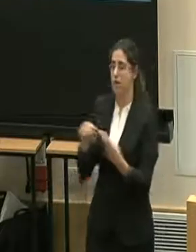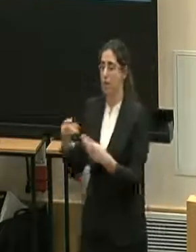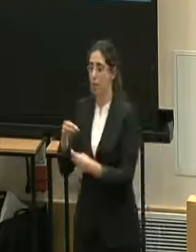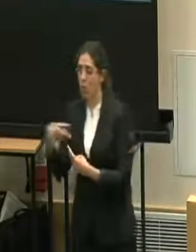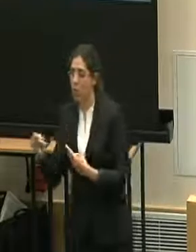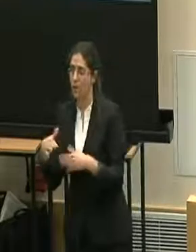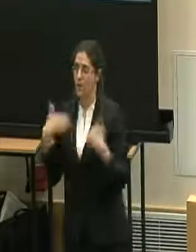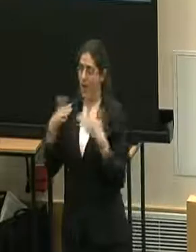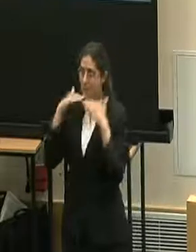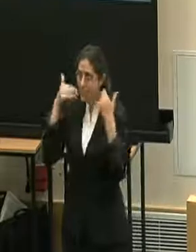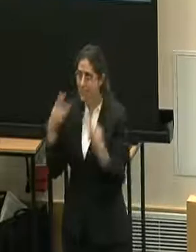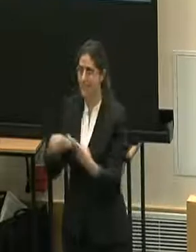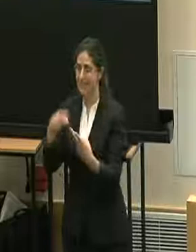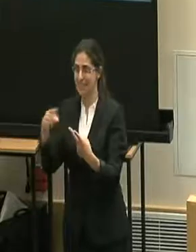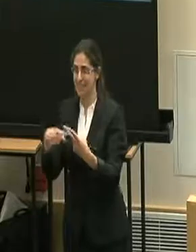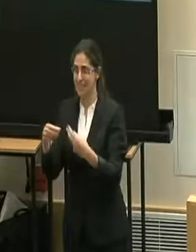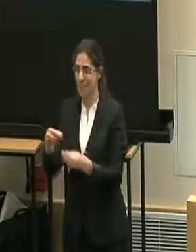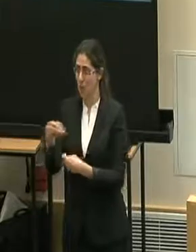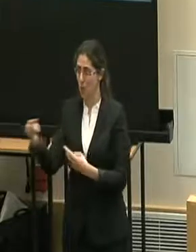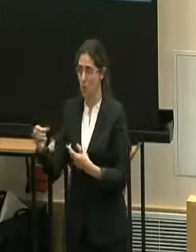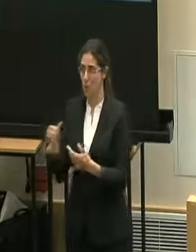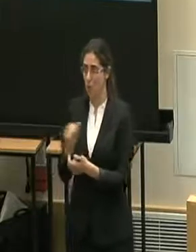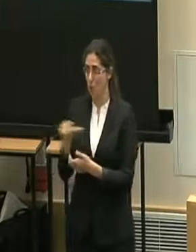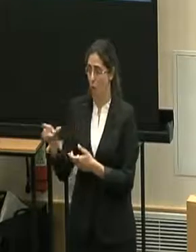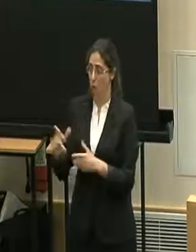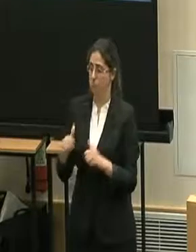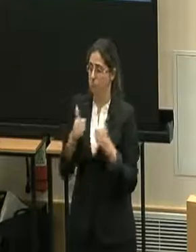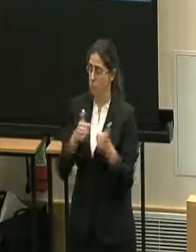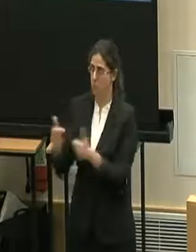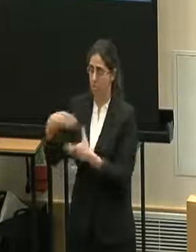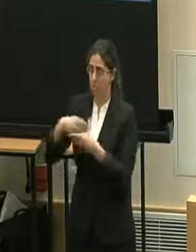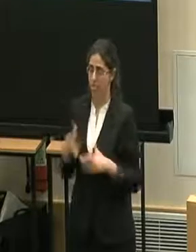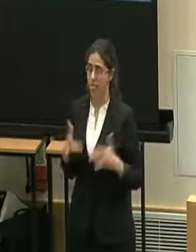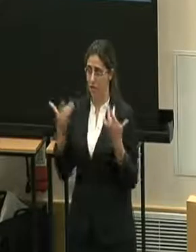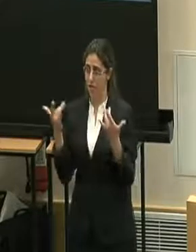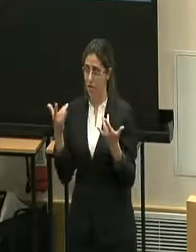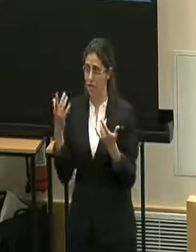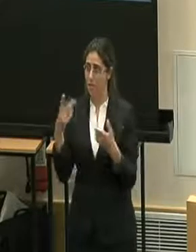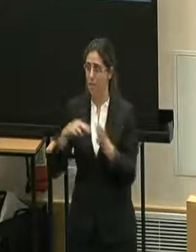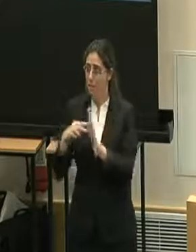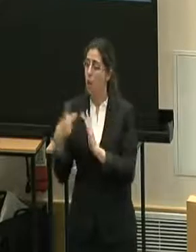happiness, equality of all the good things in life, then you have equality.